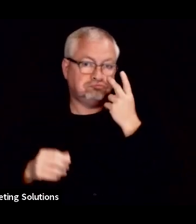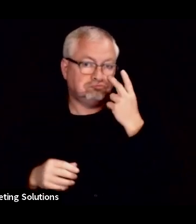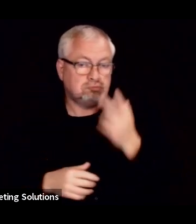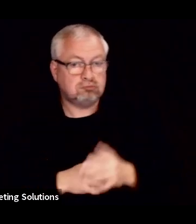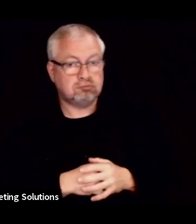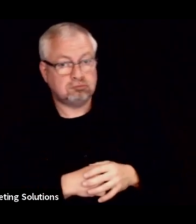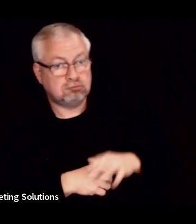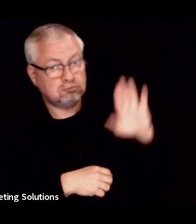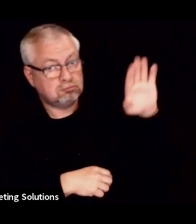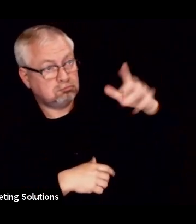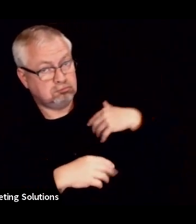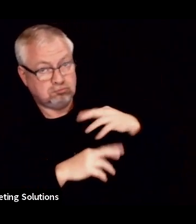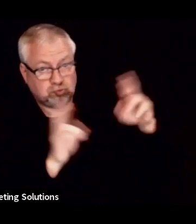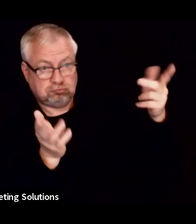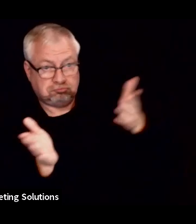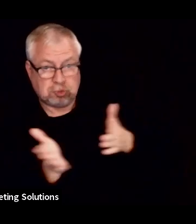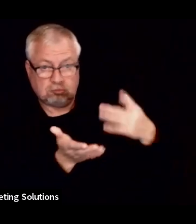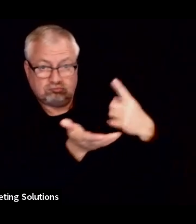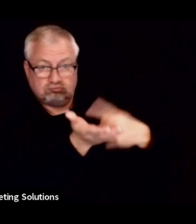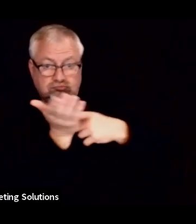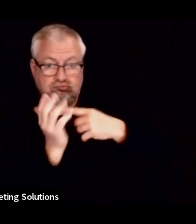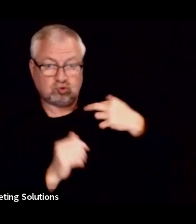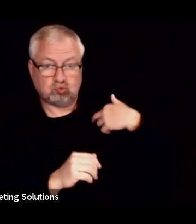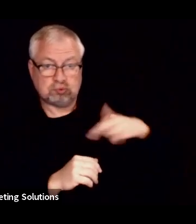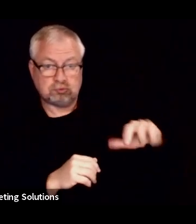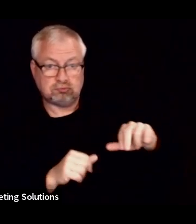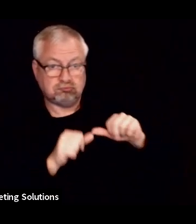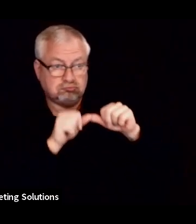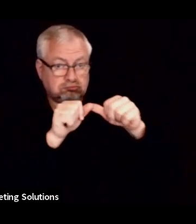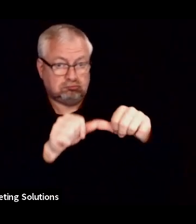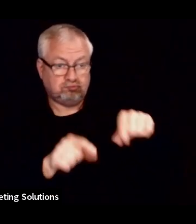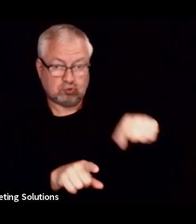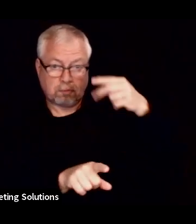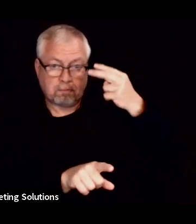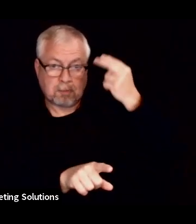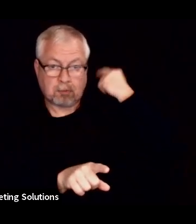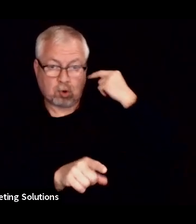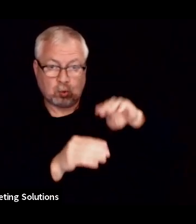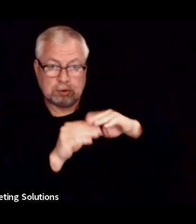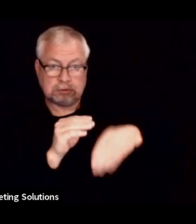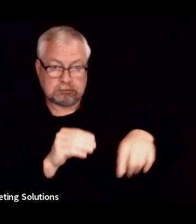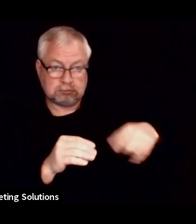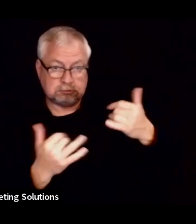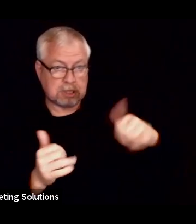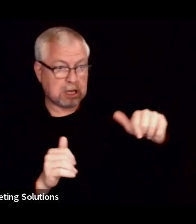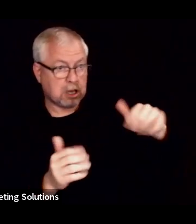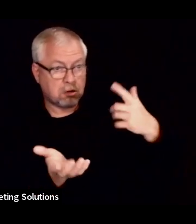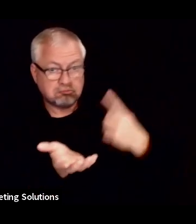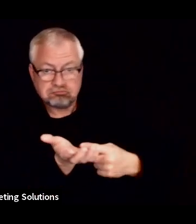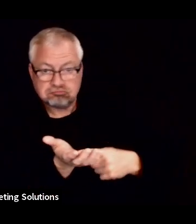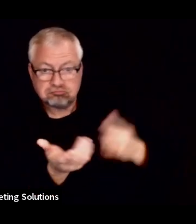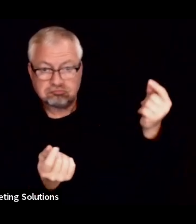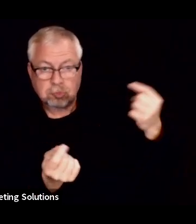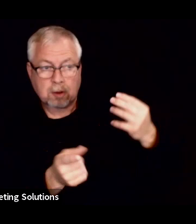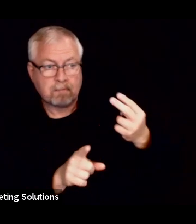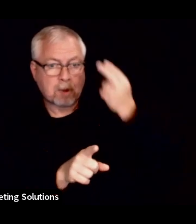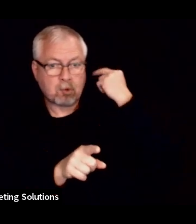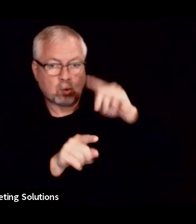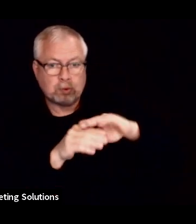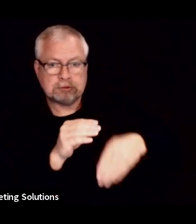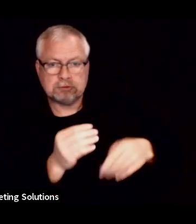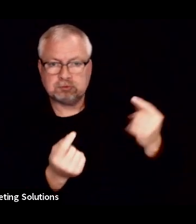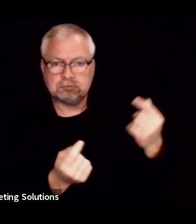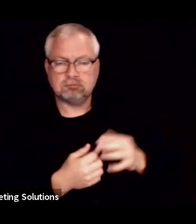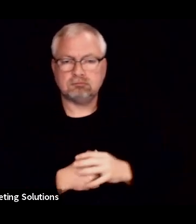leaders will continue over the Memorial Day holiday. Do you have any indication of that, Commissioner? Yeah. Yes, Bill. I think